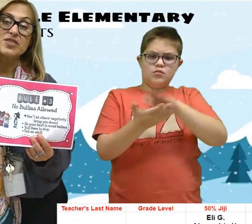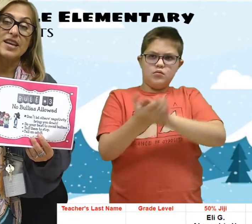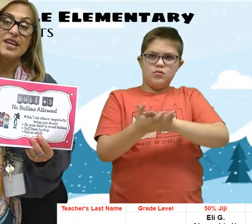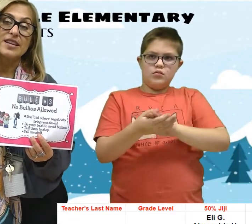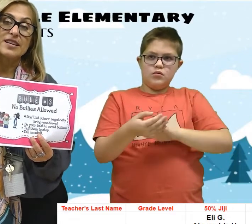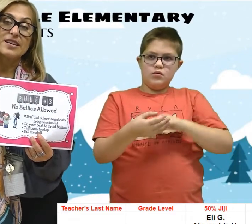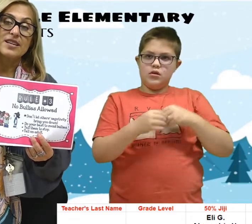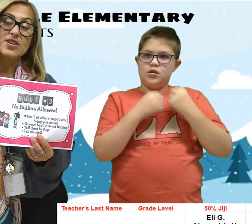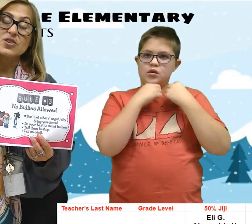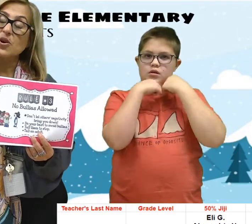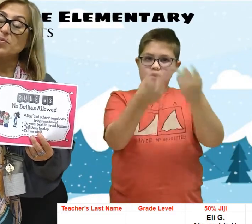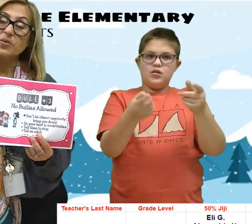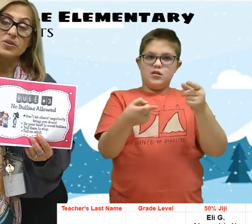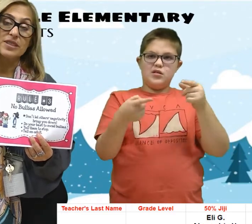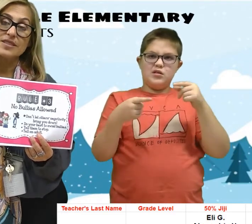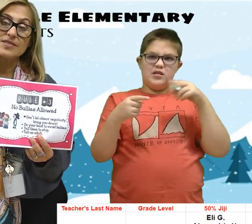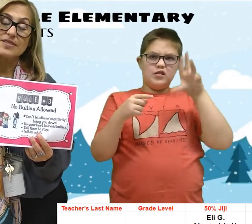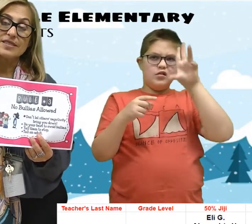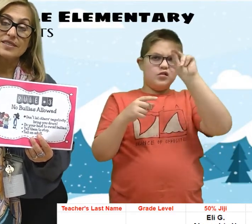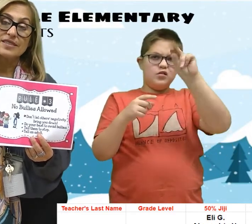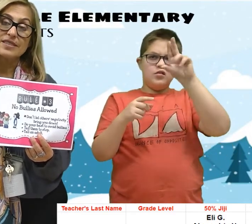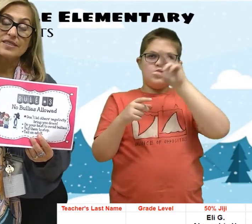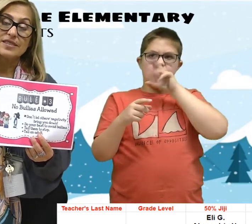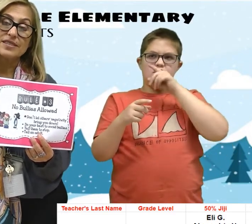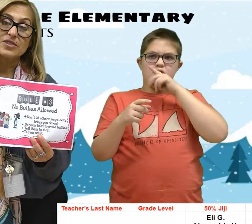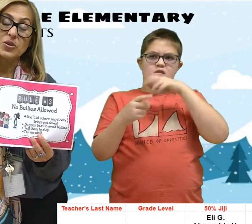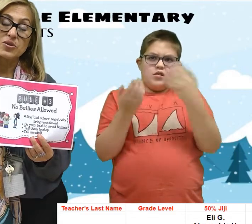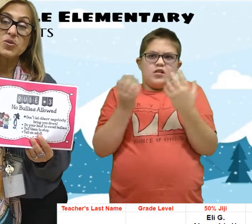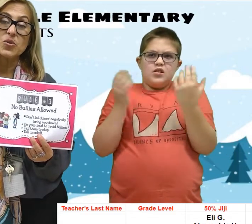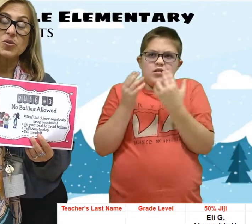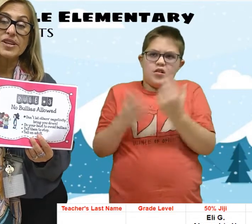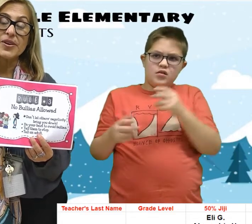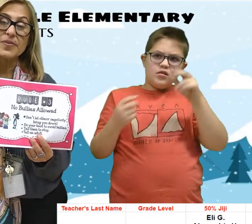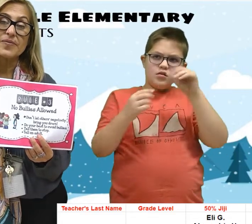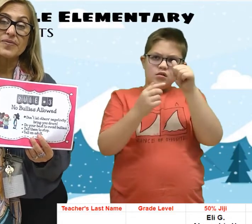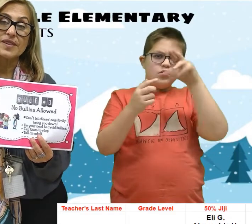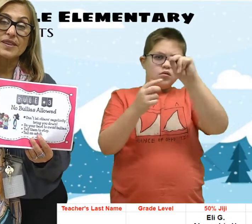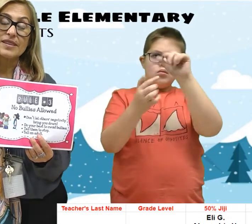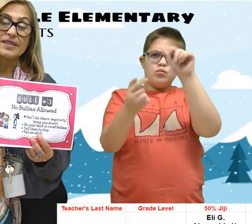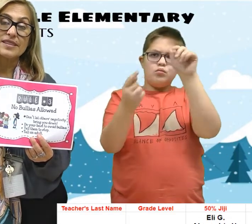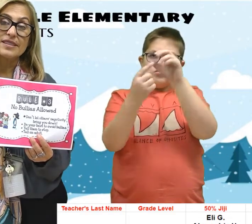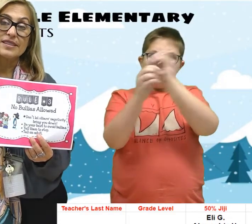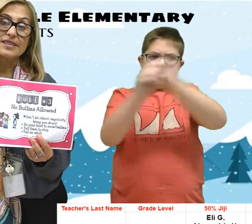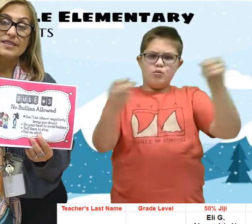really say no bullies go to school here.